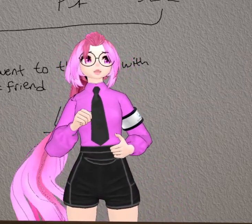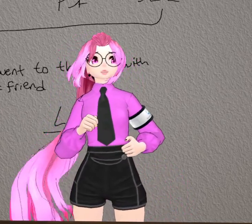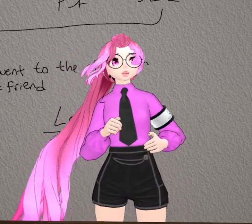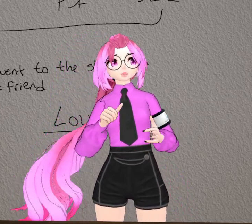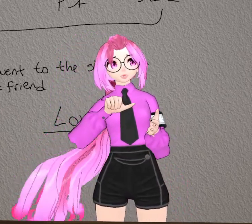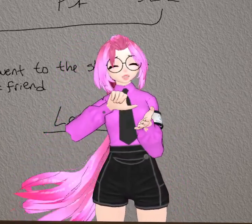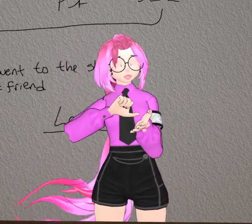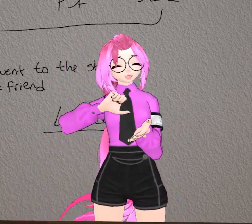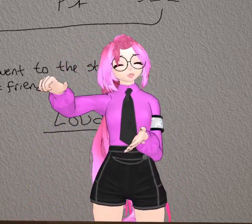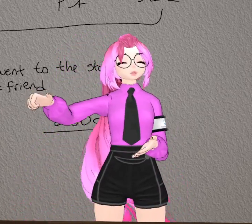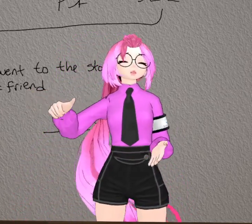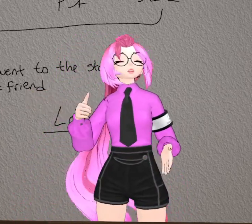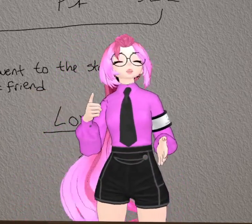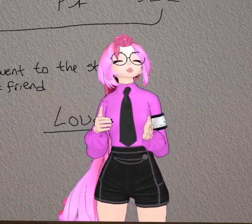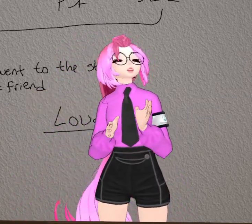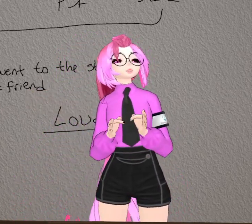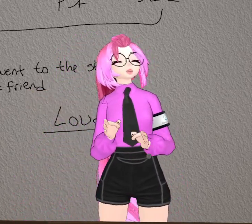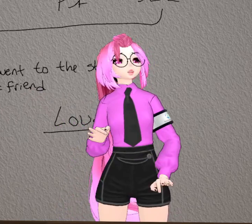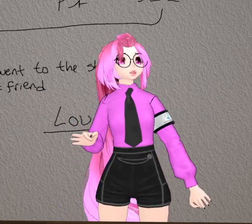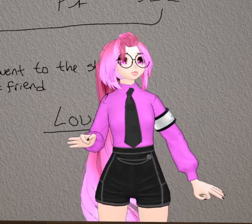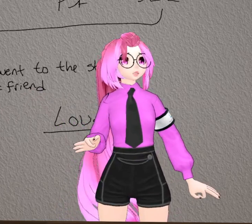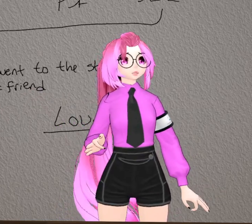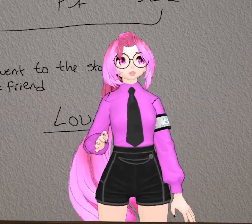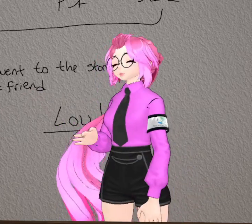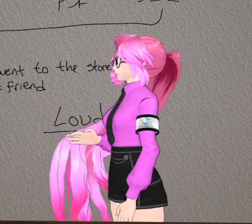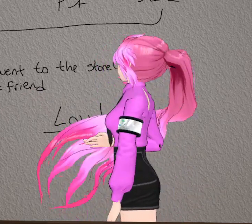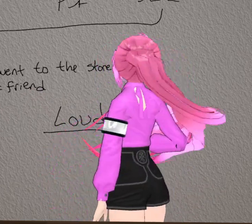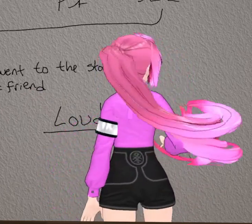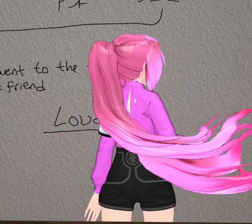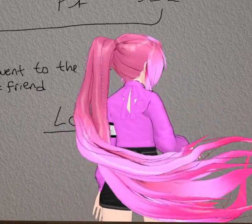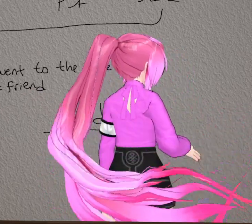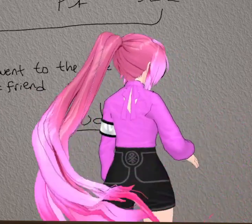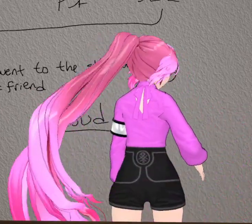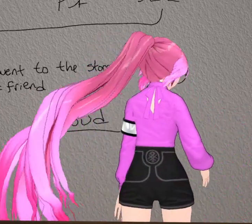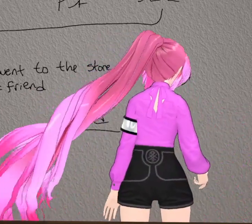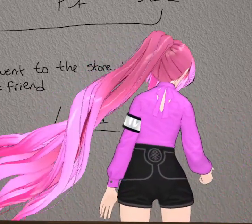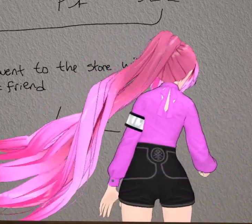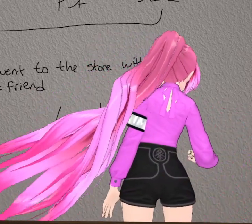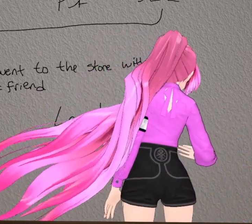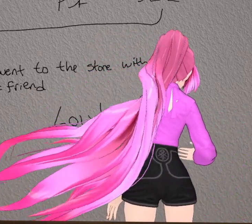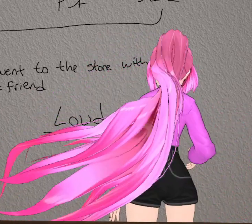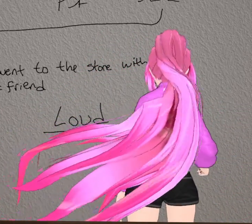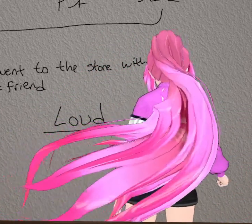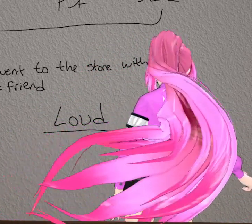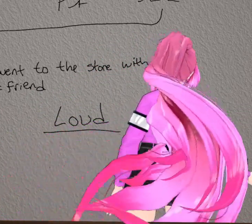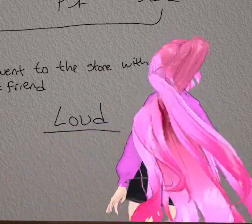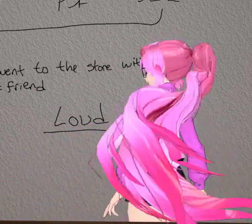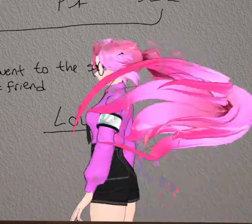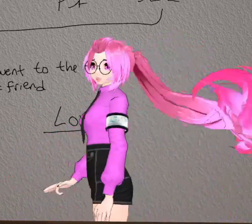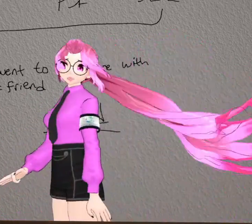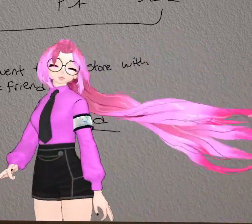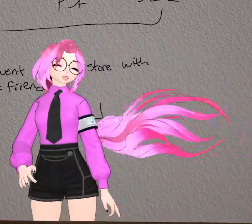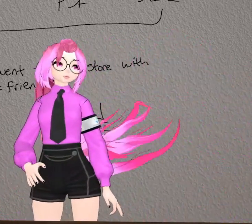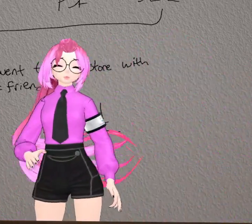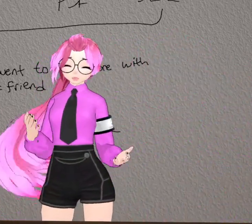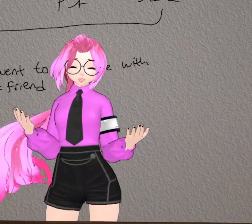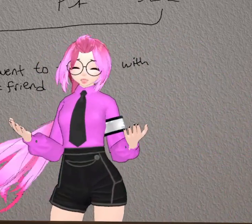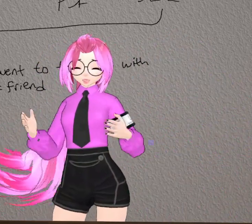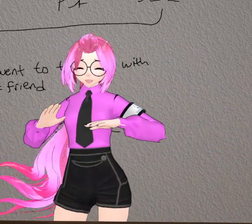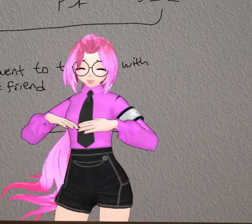like this. You could just remove it and it makes things a lot simpler. So some other examples, I don't need to write this, but great one is how